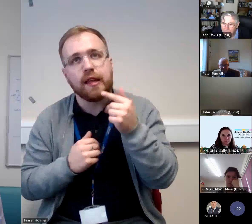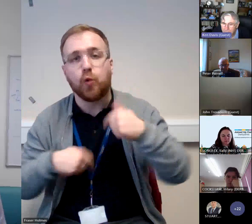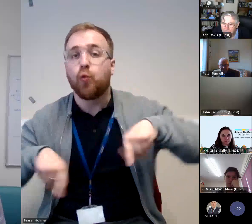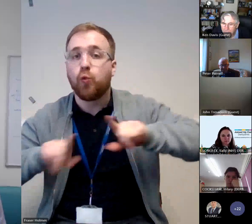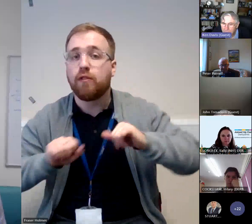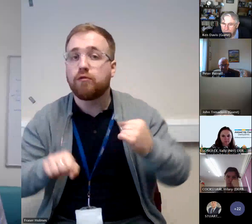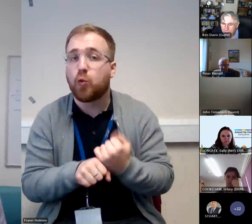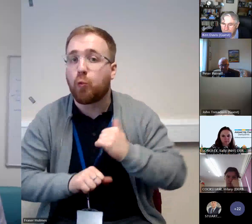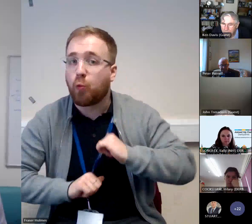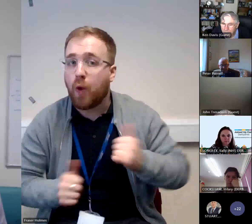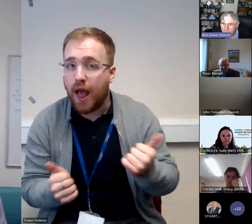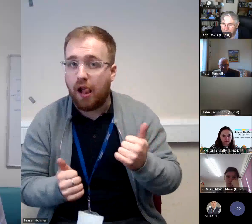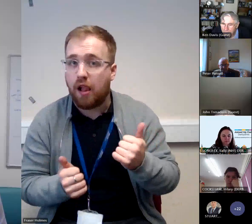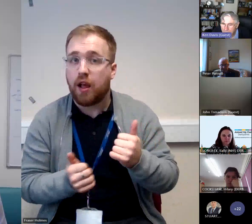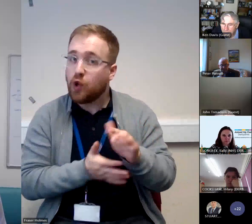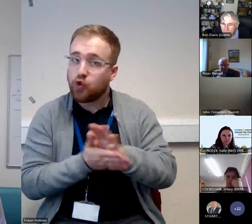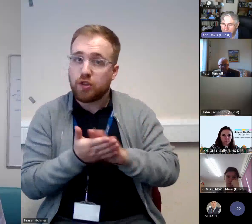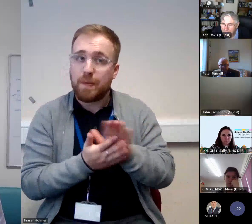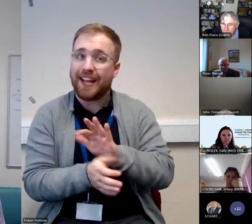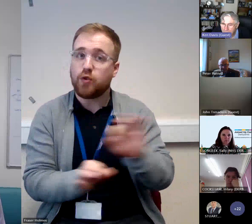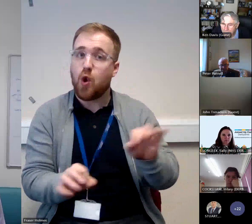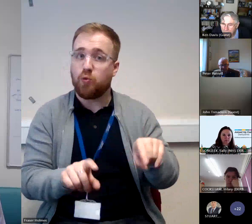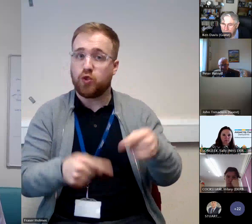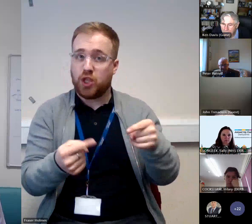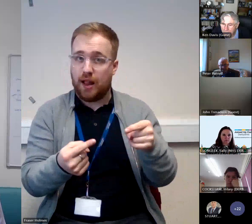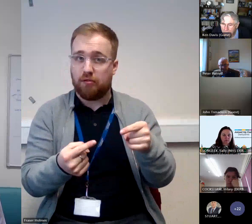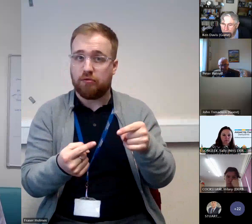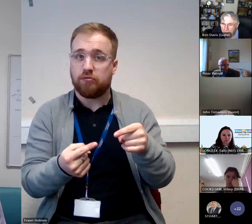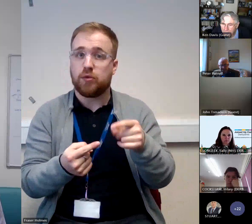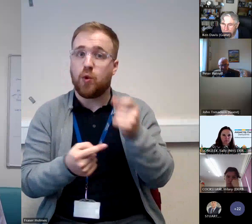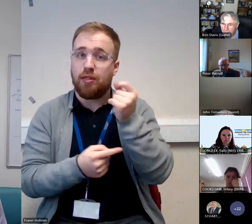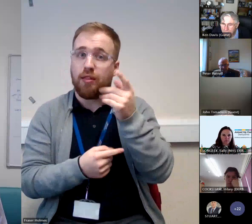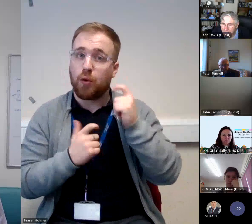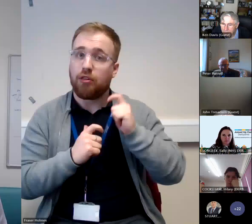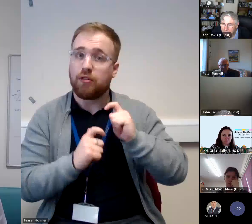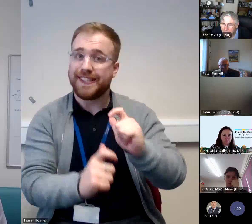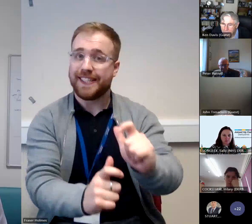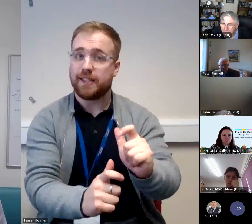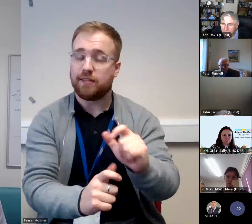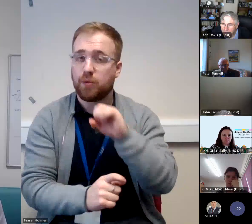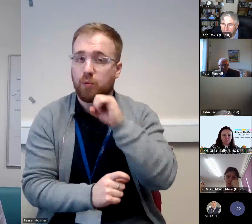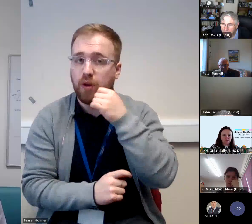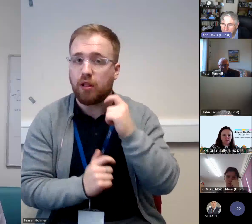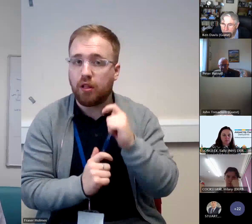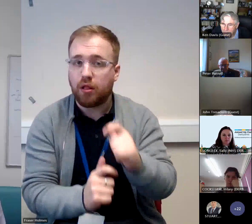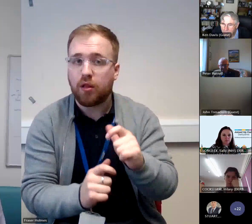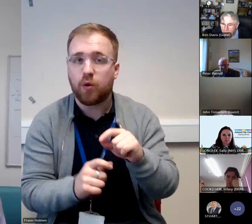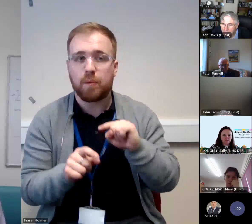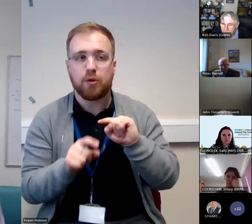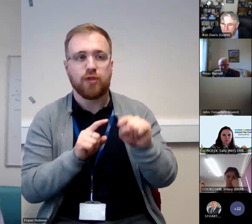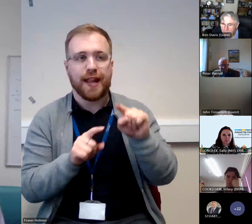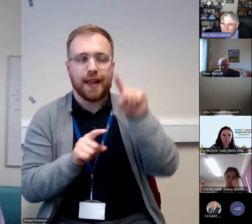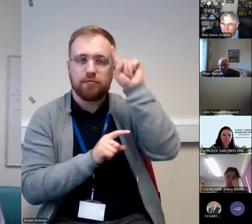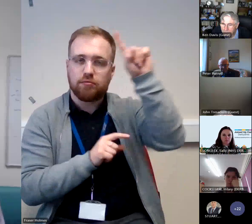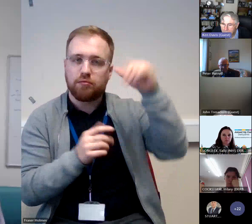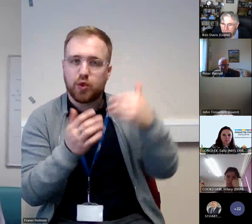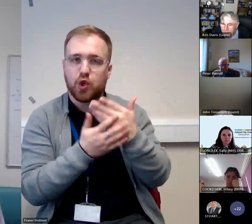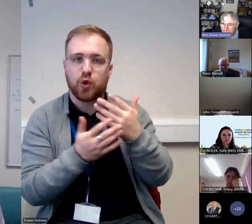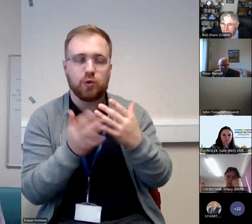Now, that's not to say it won't be a challenge, because I think it will continue to be. We've been really innovative with what we've done. So,